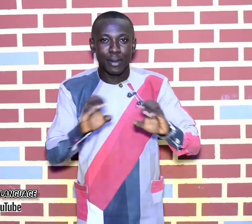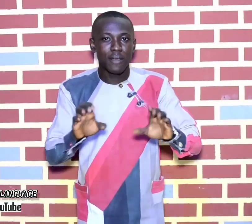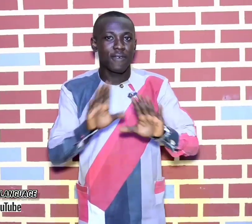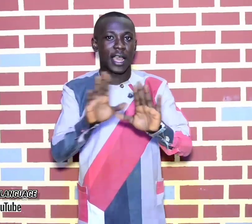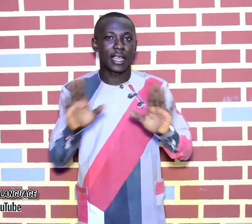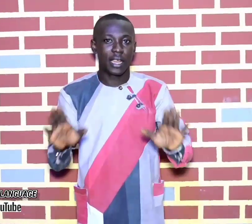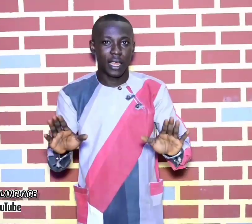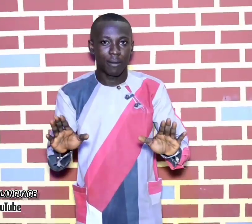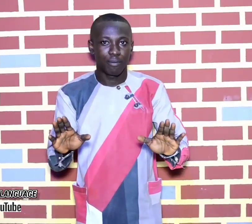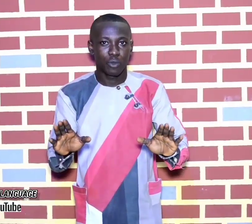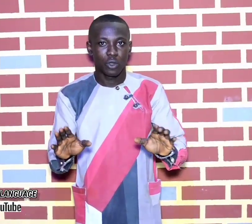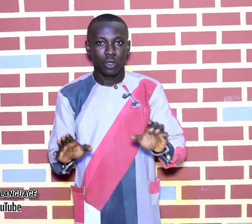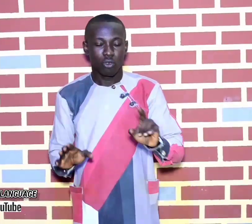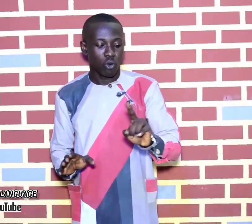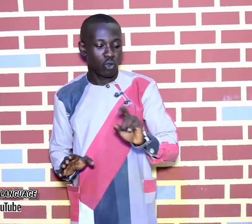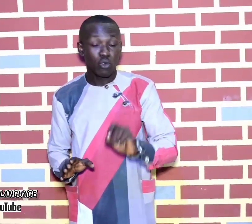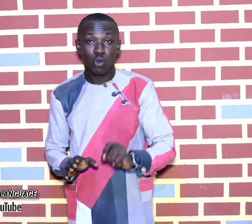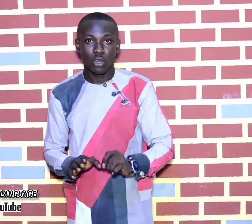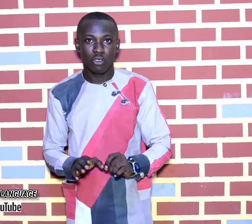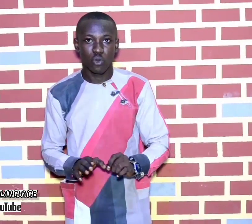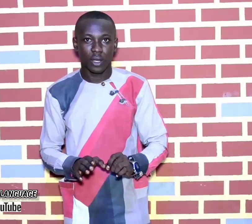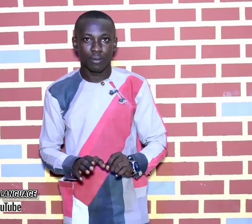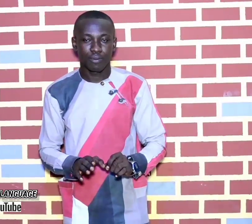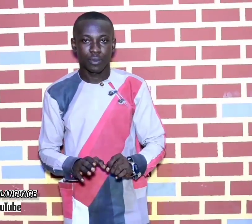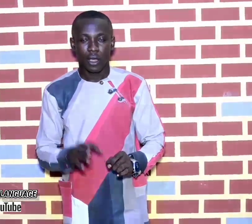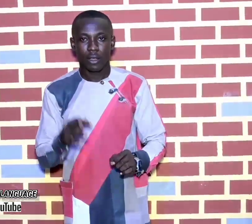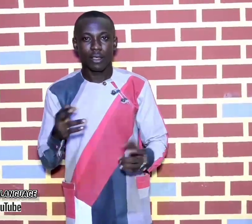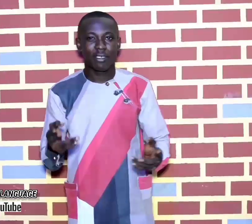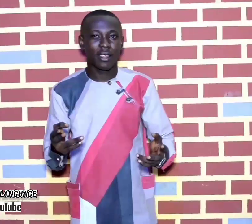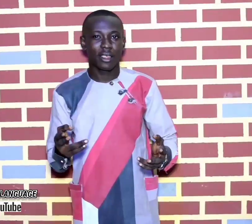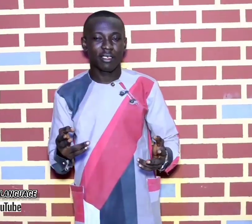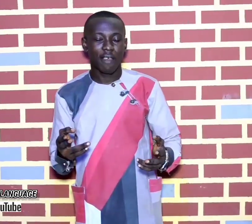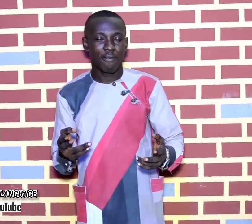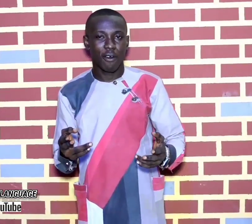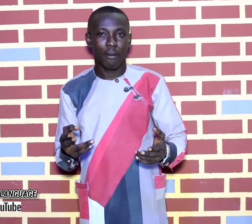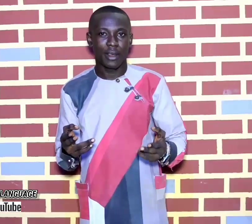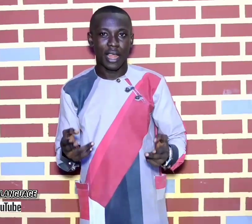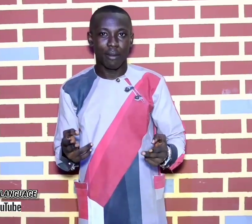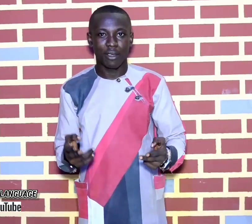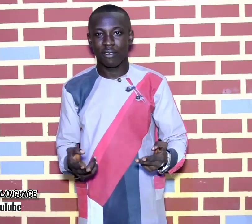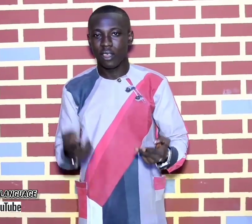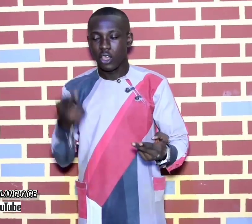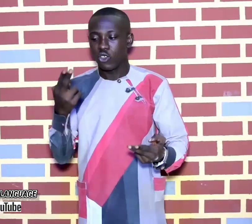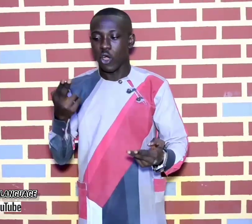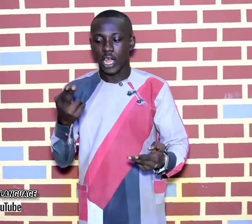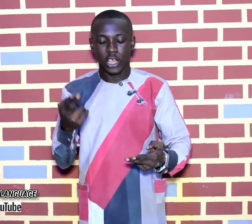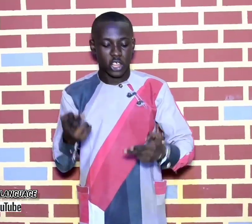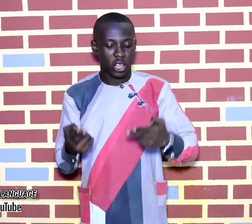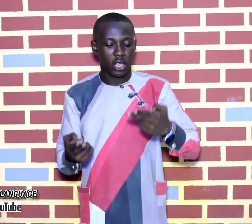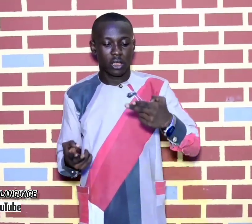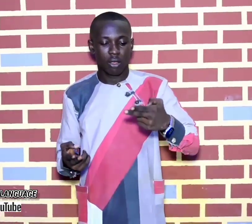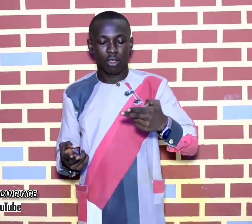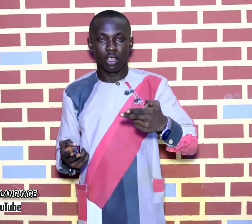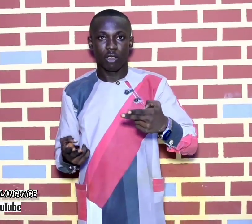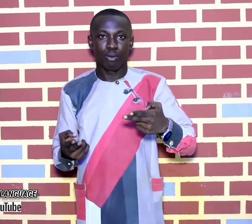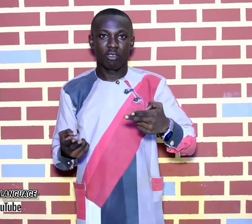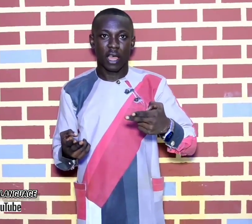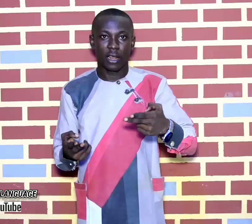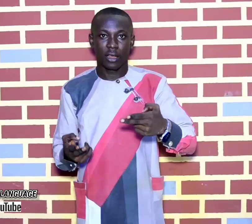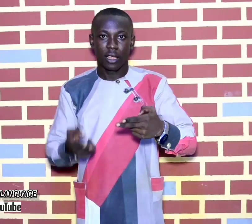brief, and clear. So you go this way. The sign for name is your H, both hand,